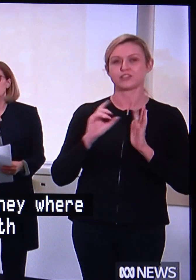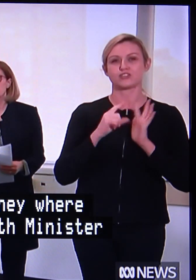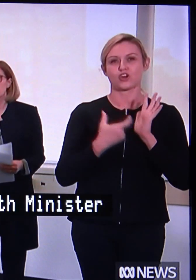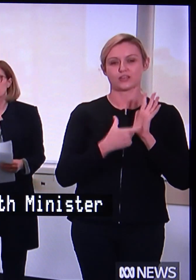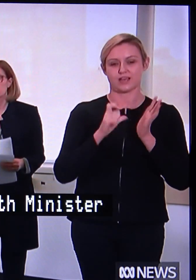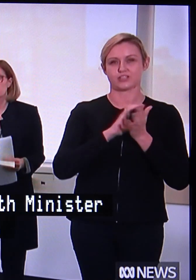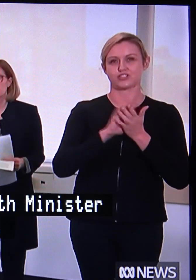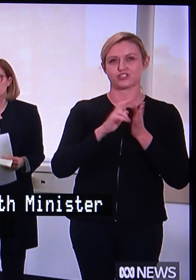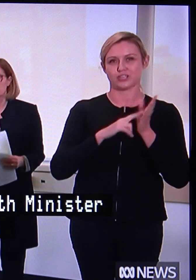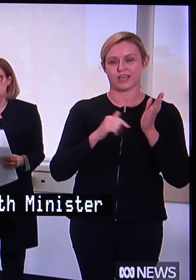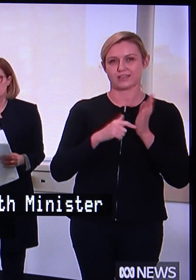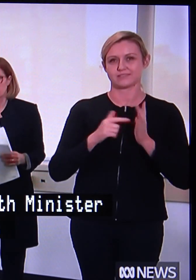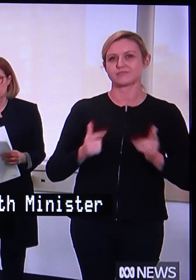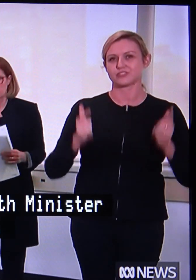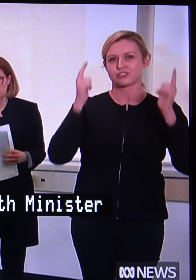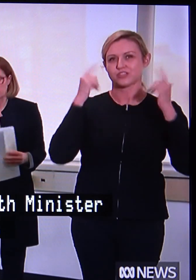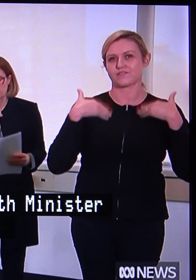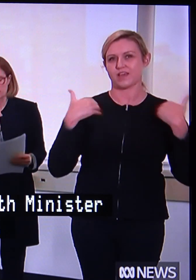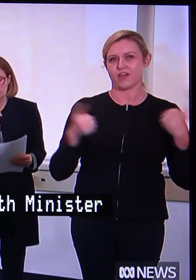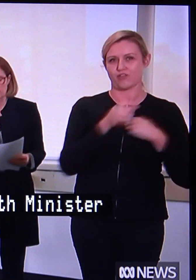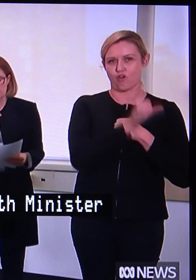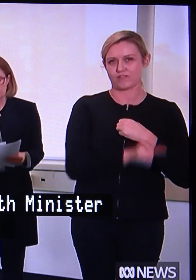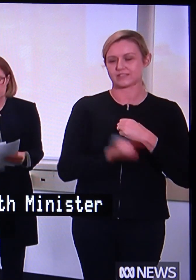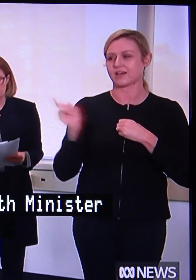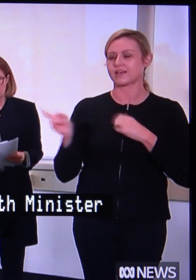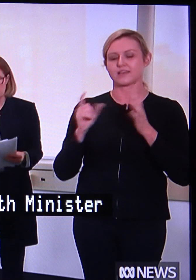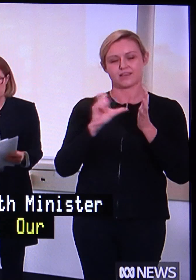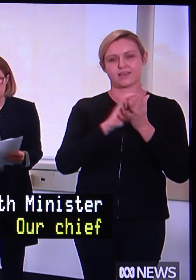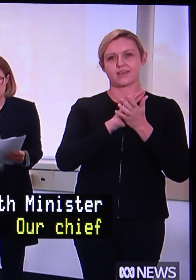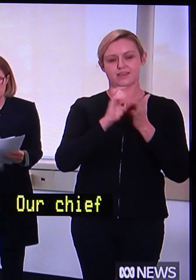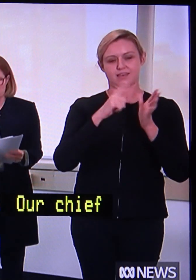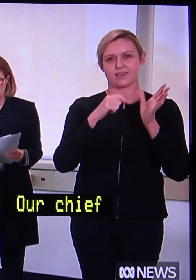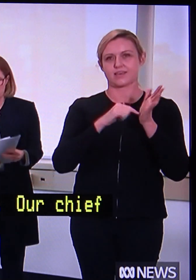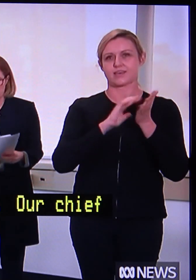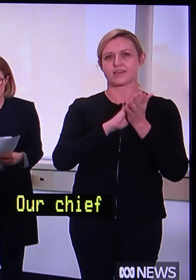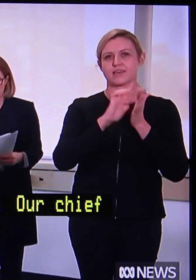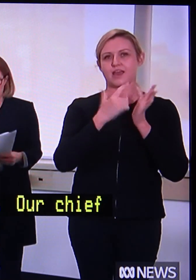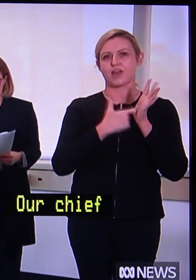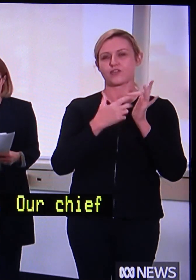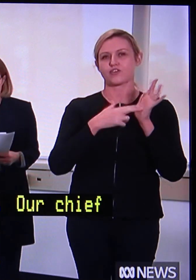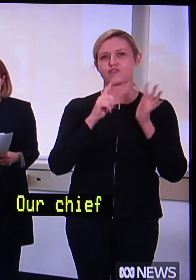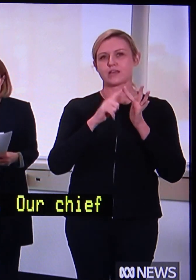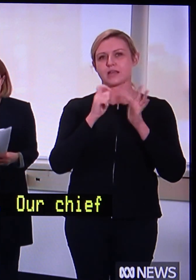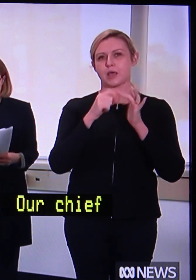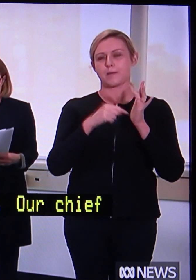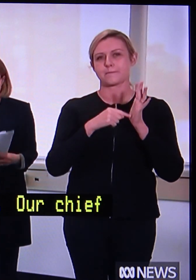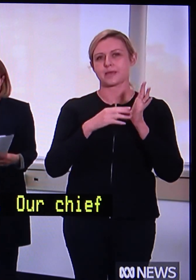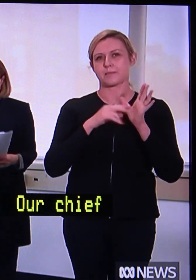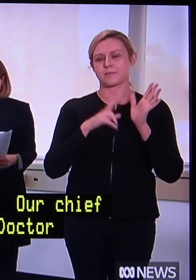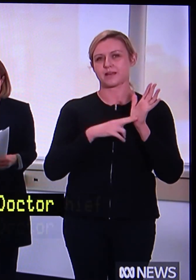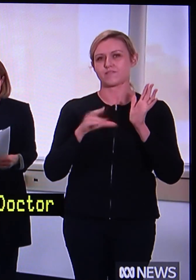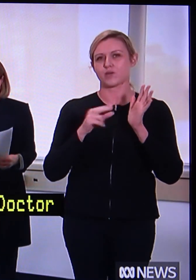Chant, our Chief Health Officer, and also Dr. Catherine Pitman, who is from New South Wales Pathology and is one of our